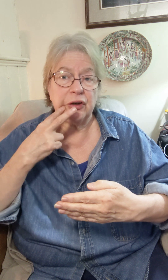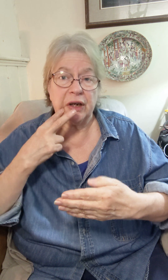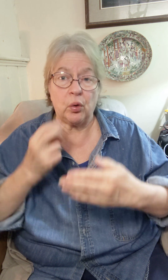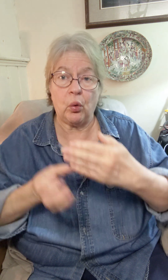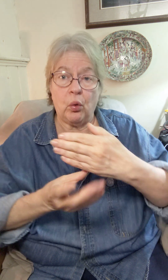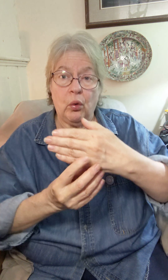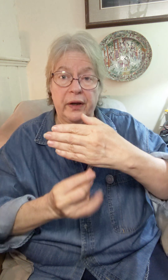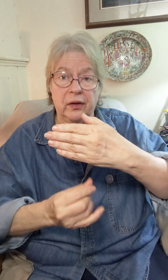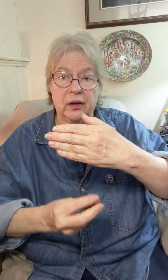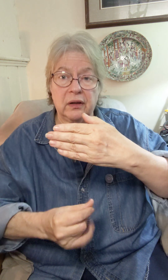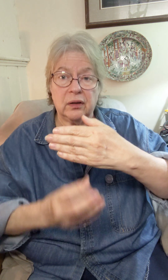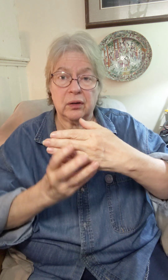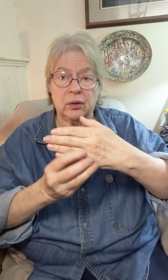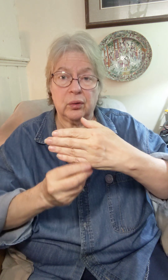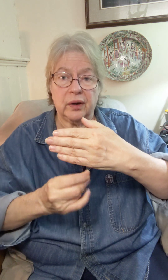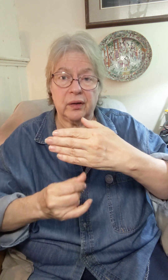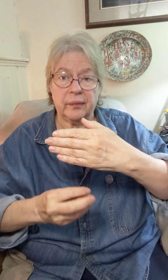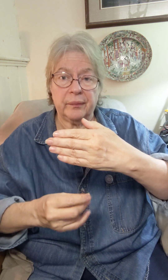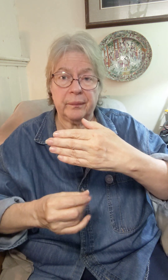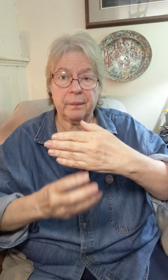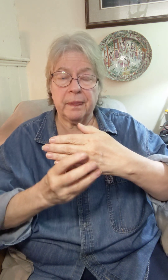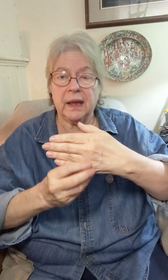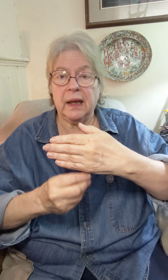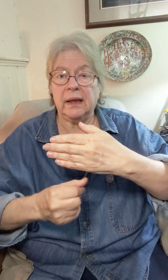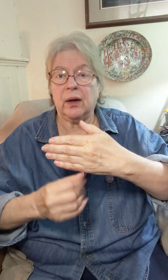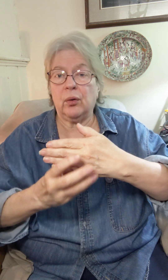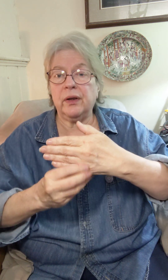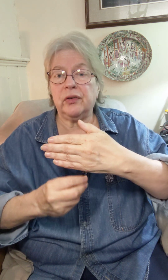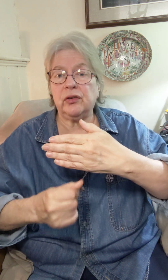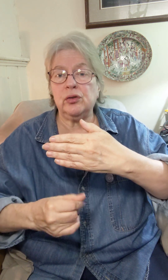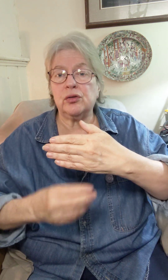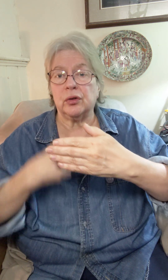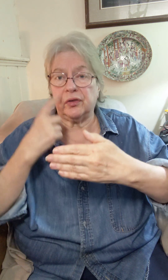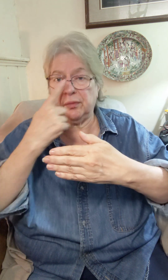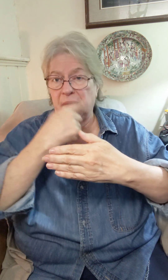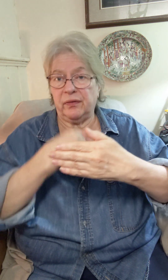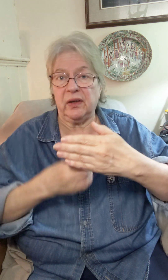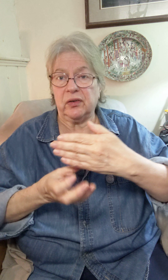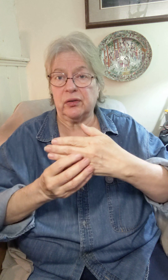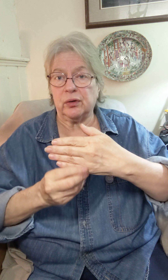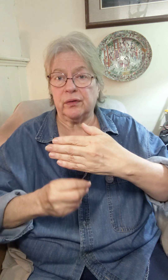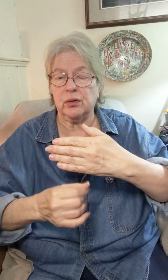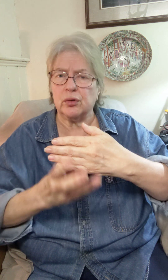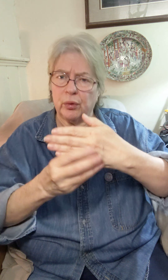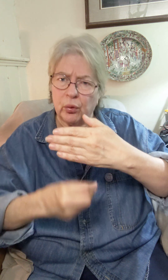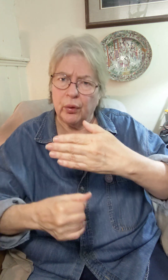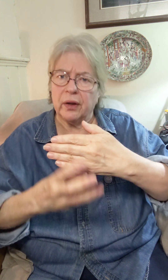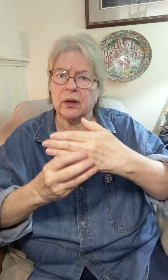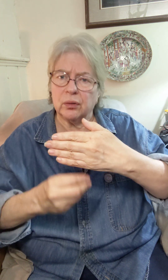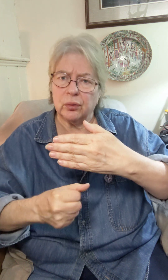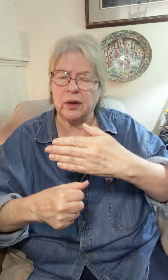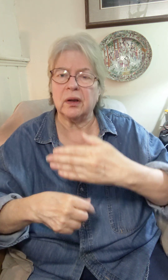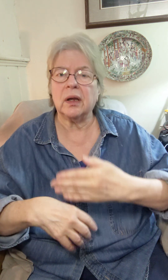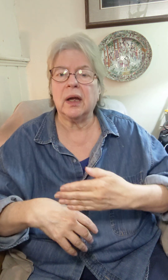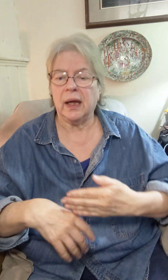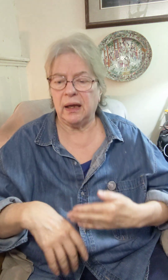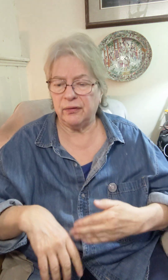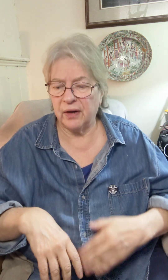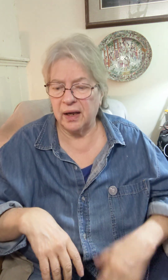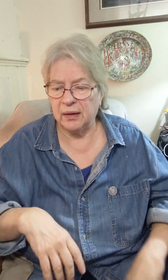and oil. Oil. Now oil's neutral. See, my face is sort of neutral with oil. Oil. If I